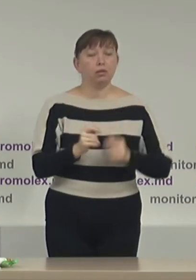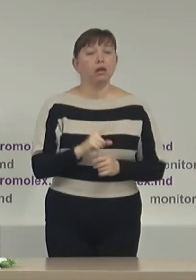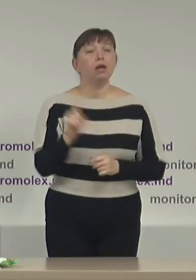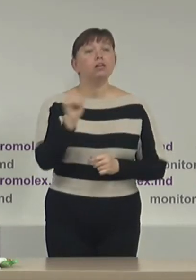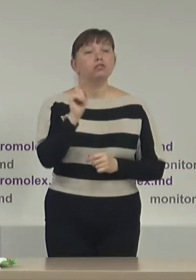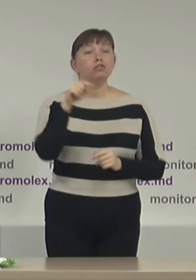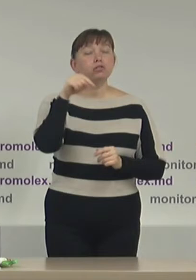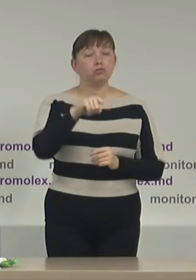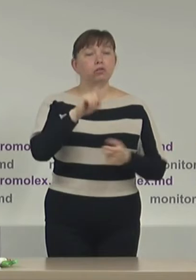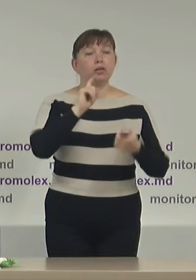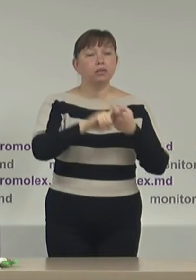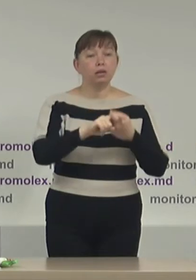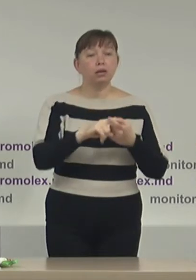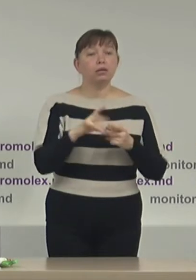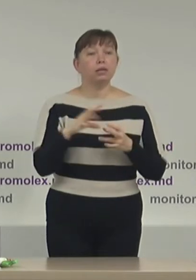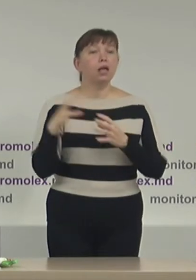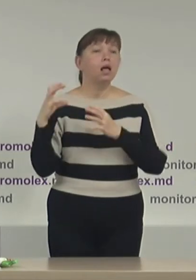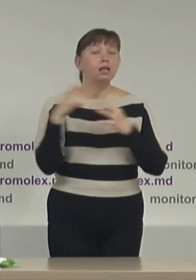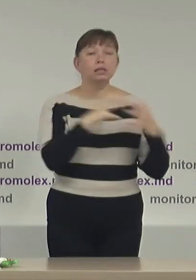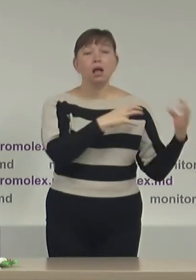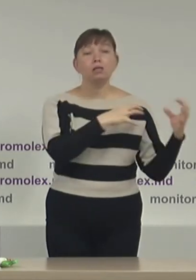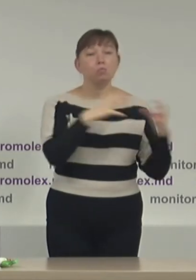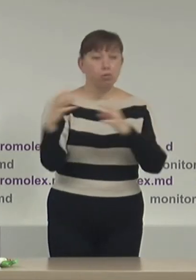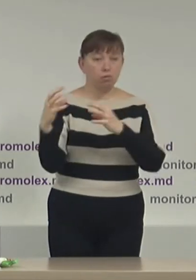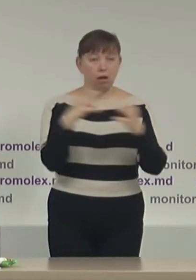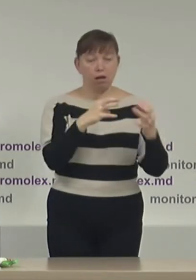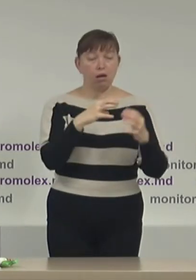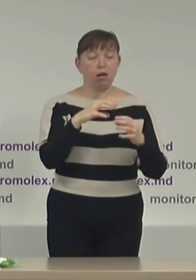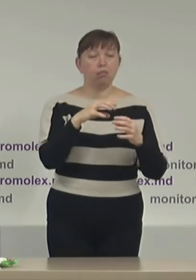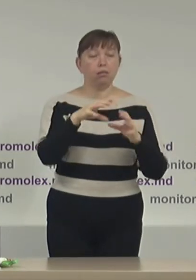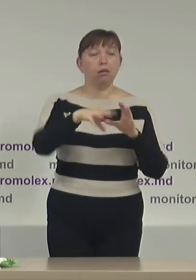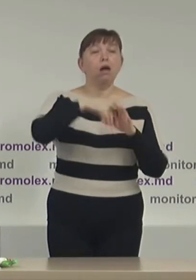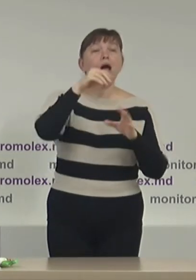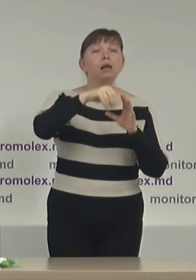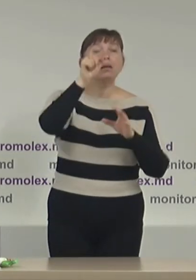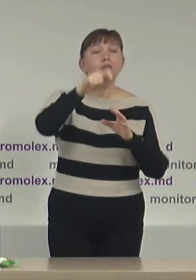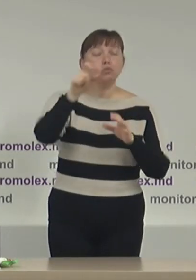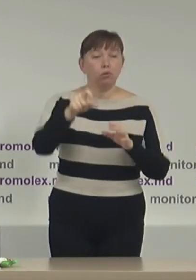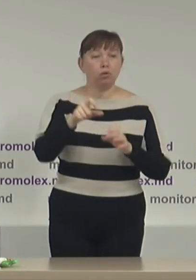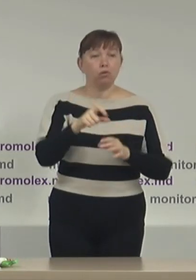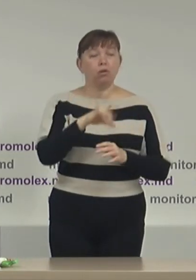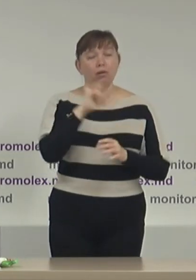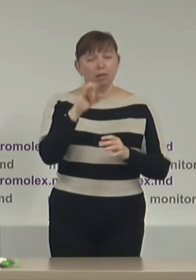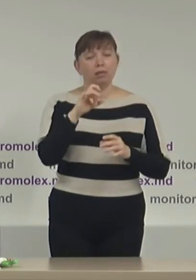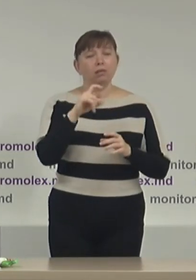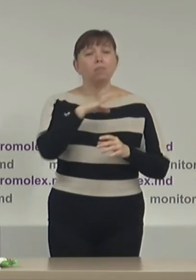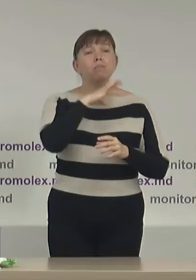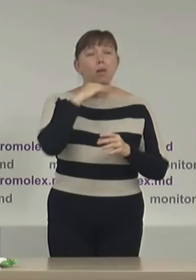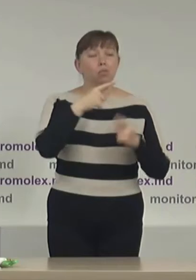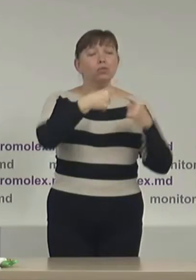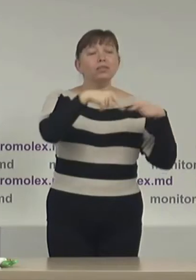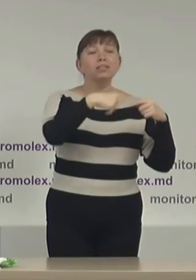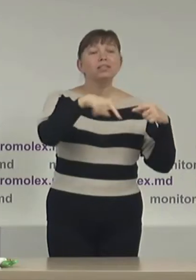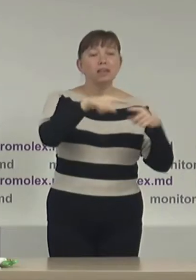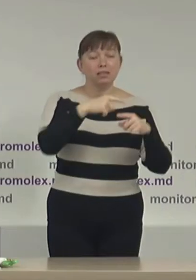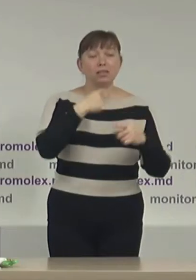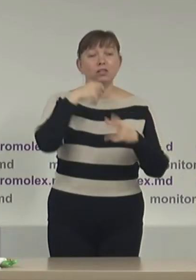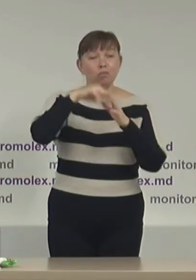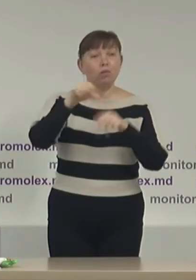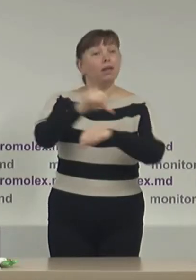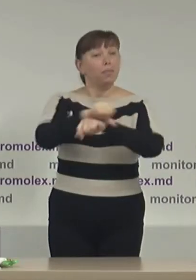noticed on social networks with regards to organized transportation of voters in